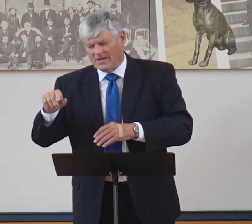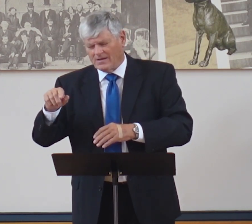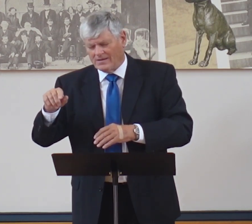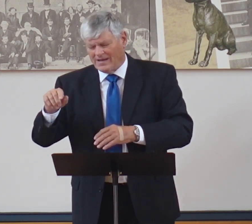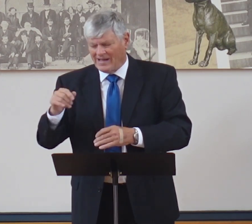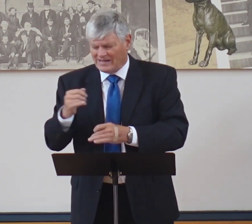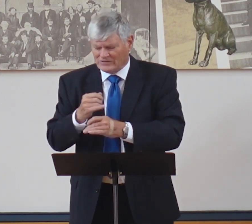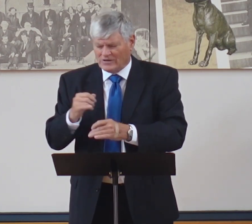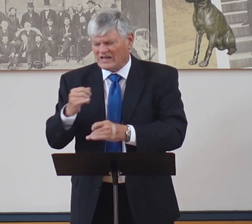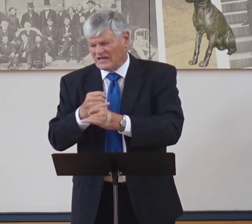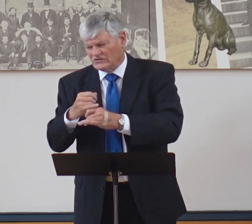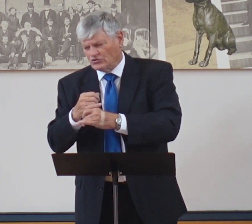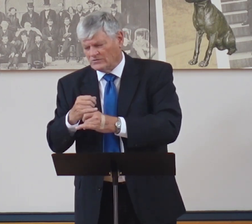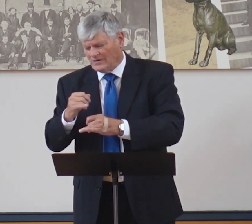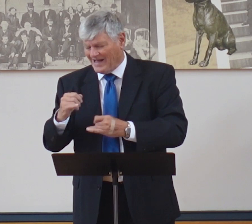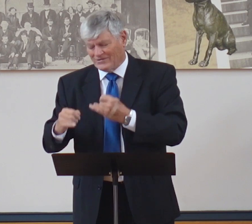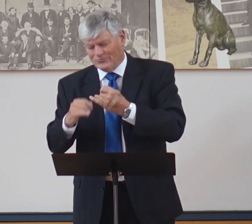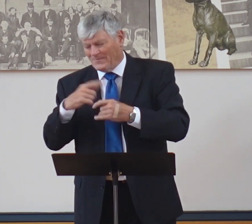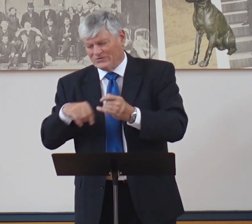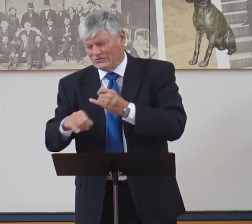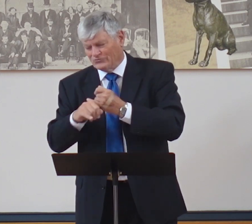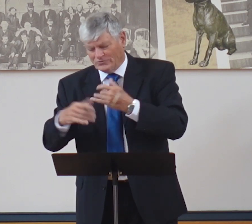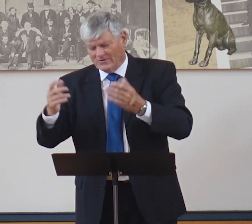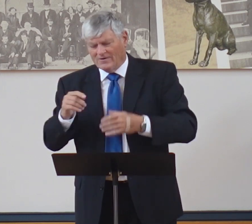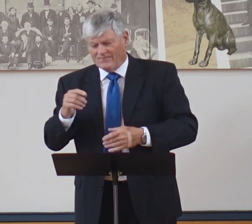National Technical Institute,